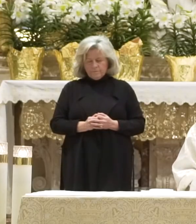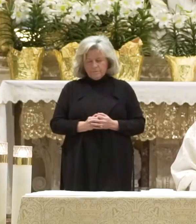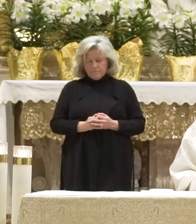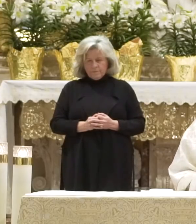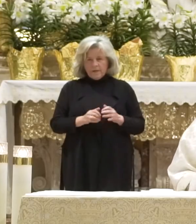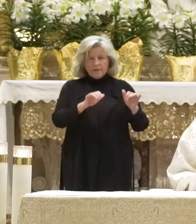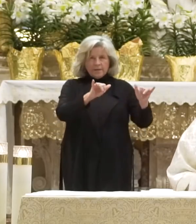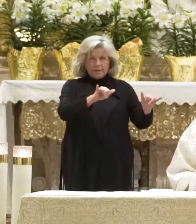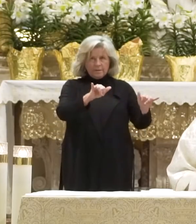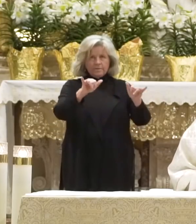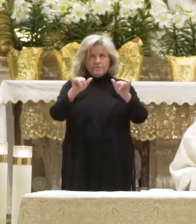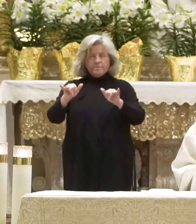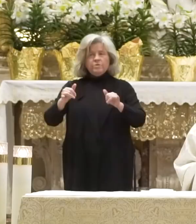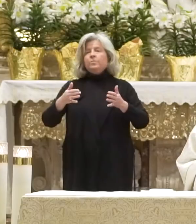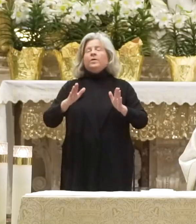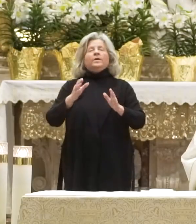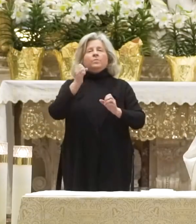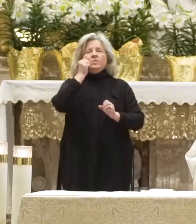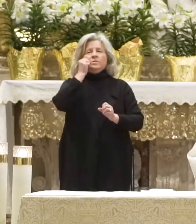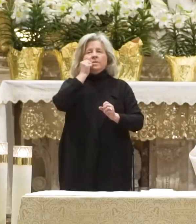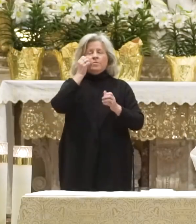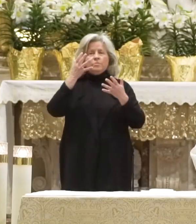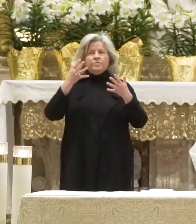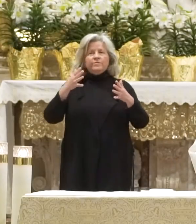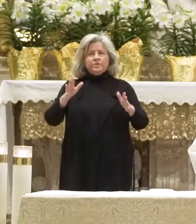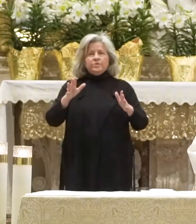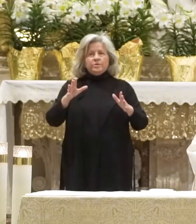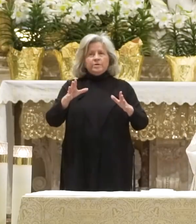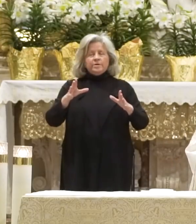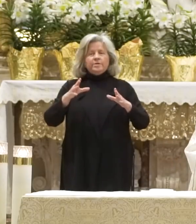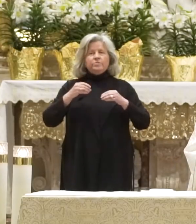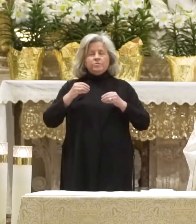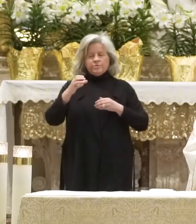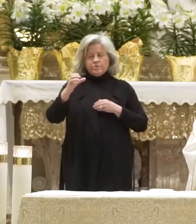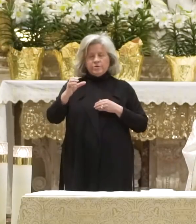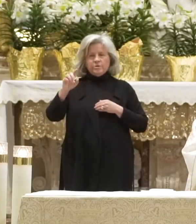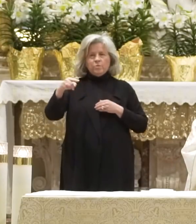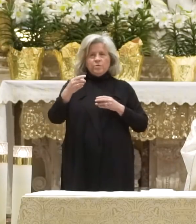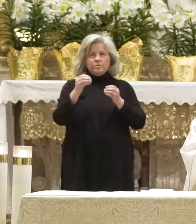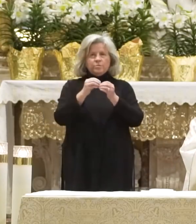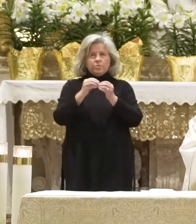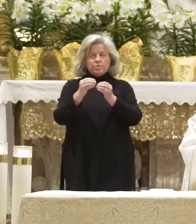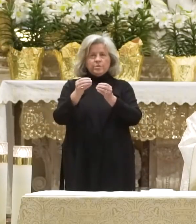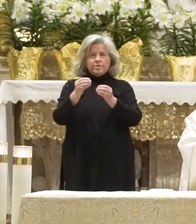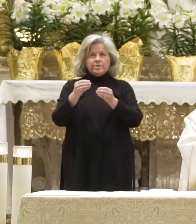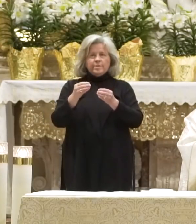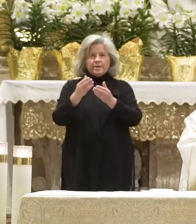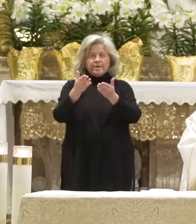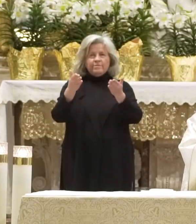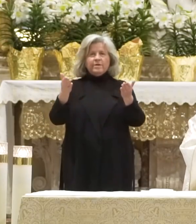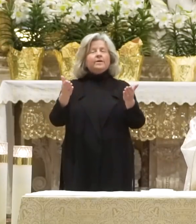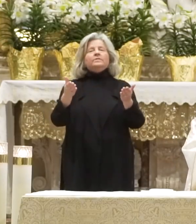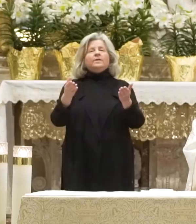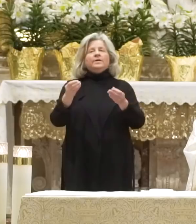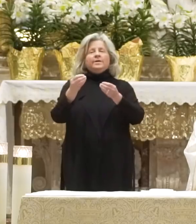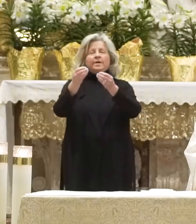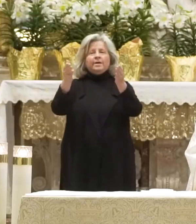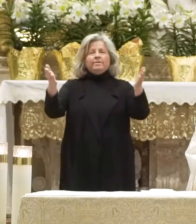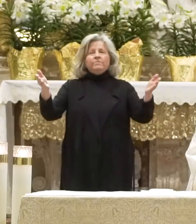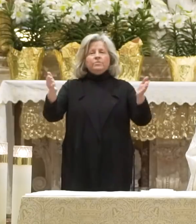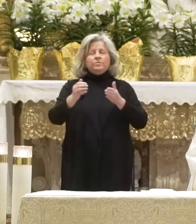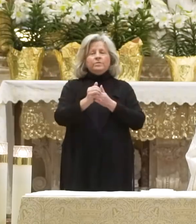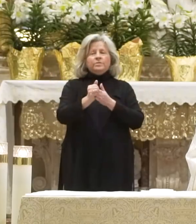In a similar way, when supper was ended, he took the chalice, and once more giving thanks, he gave it to his disciples,